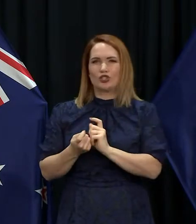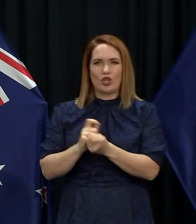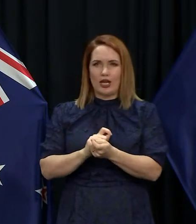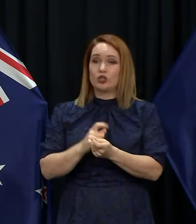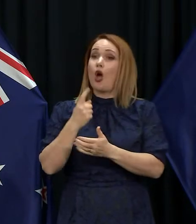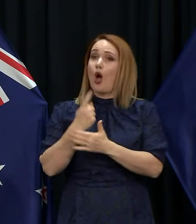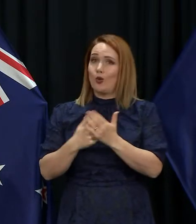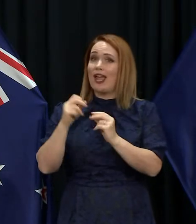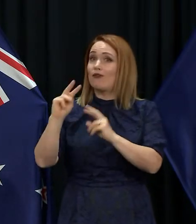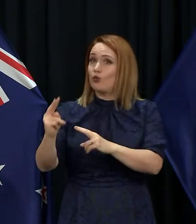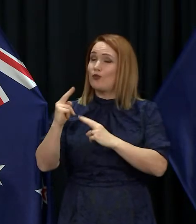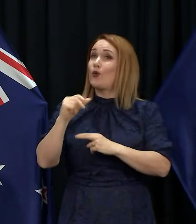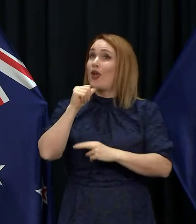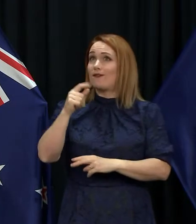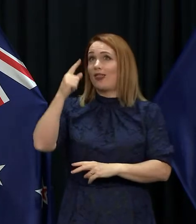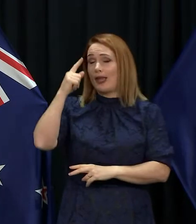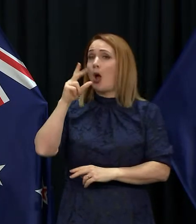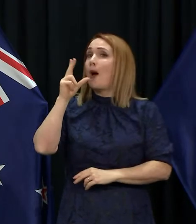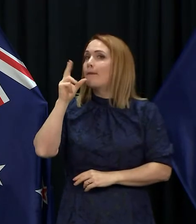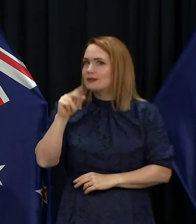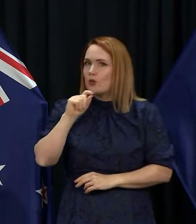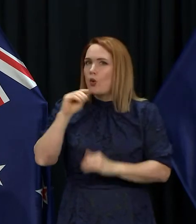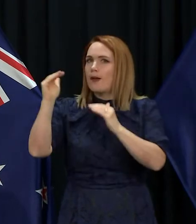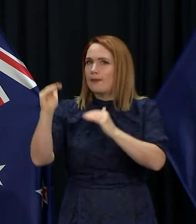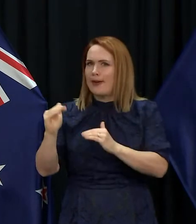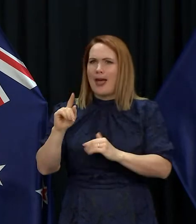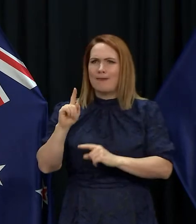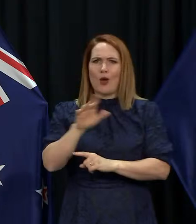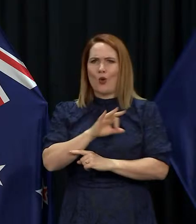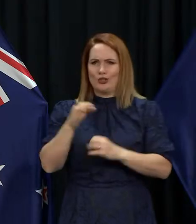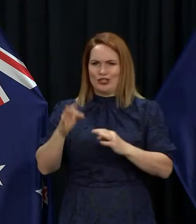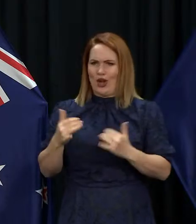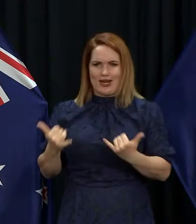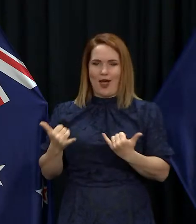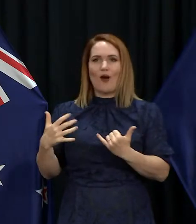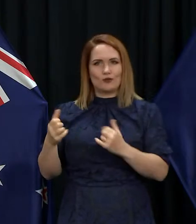unless we thought it was possible to move, but we won't predetermine what we see.